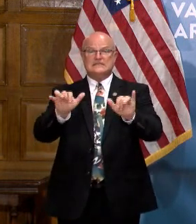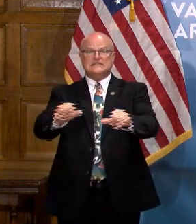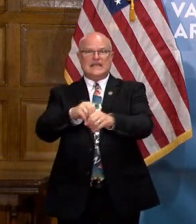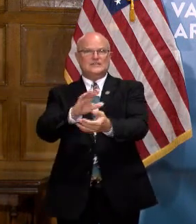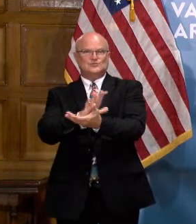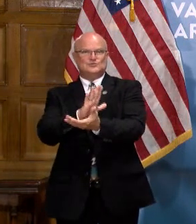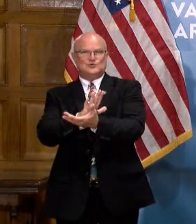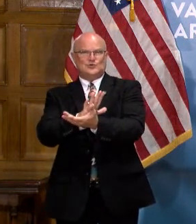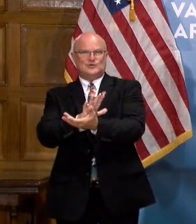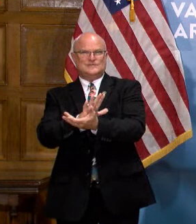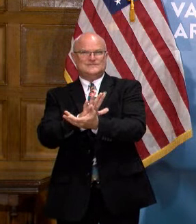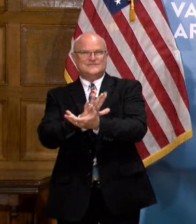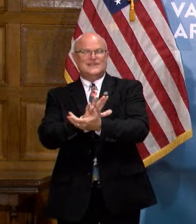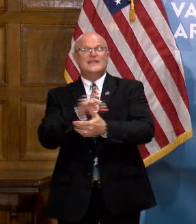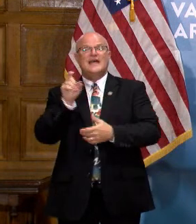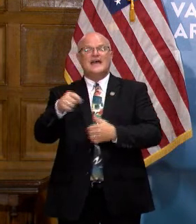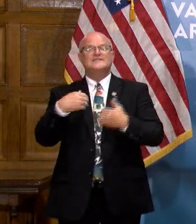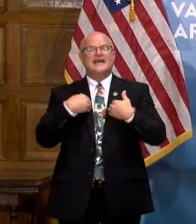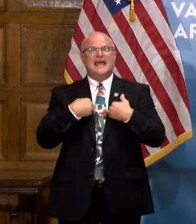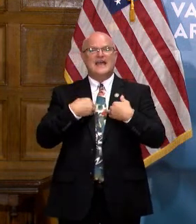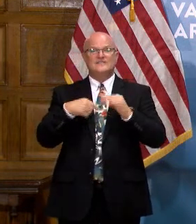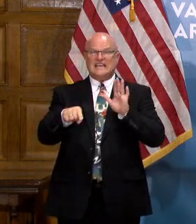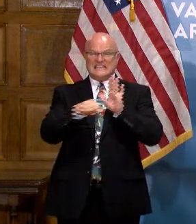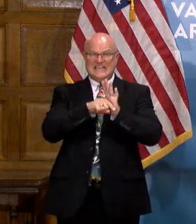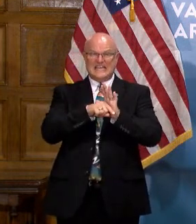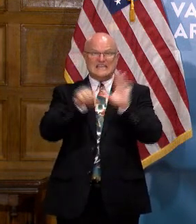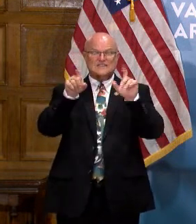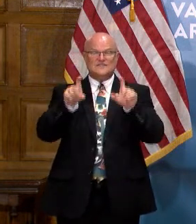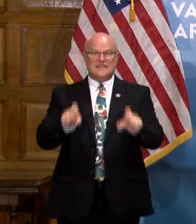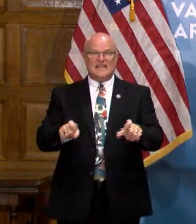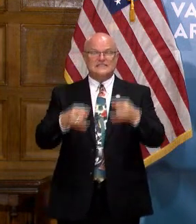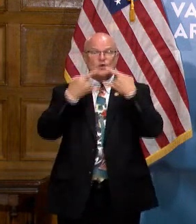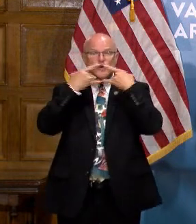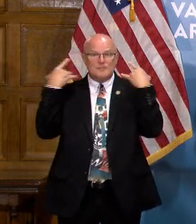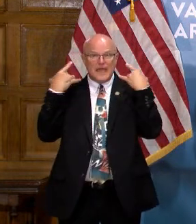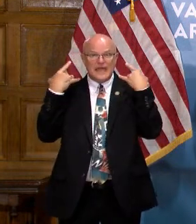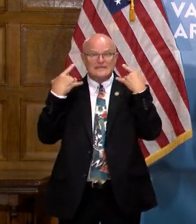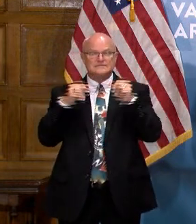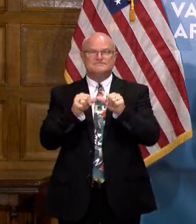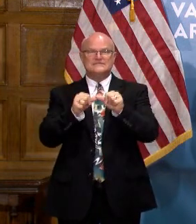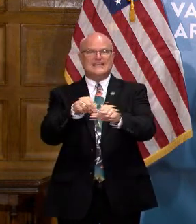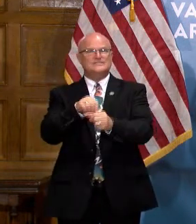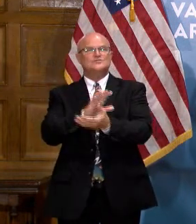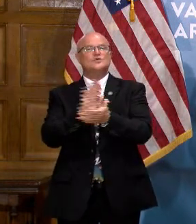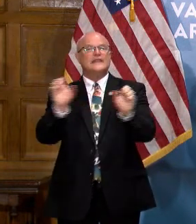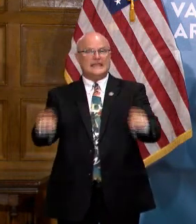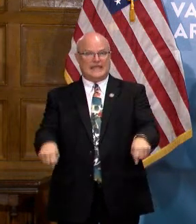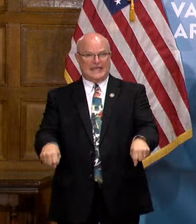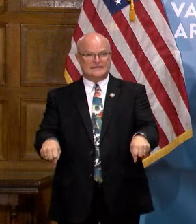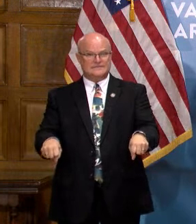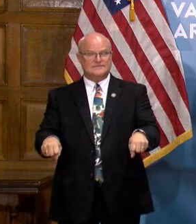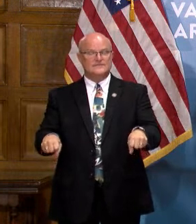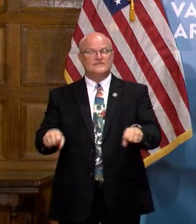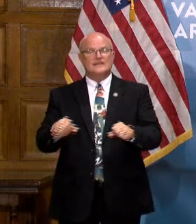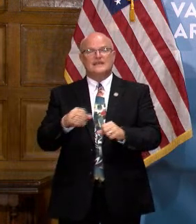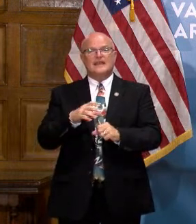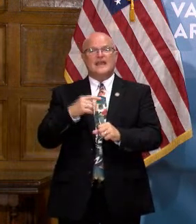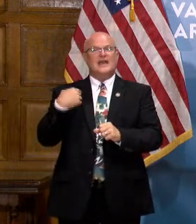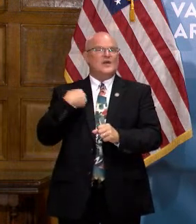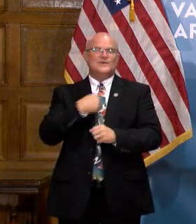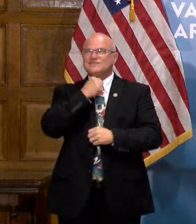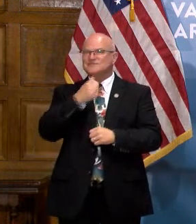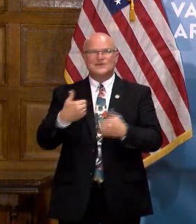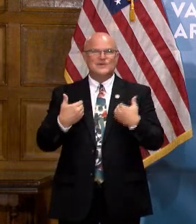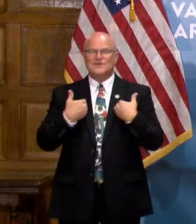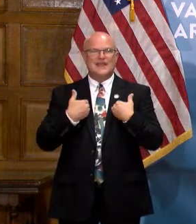school. And so they would have to have a negative test, wear a mask, and they can remain in school. And we do